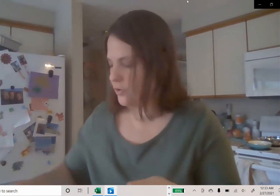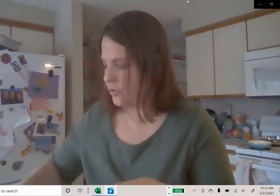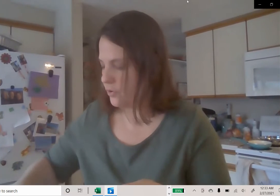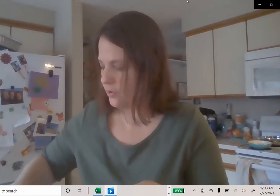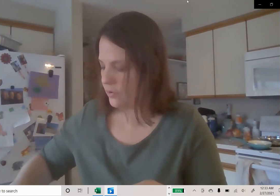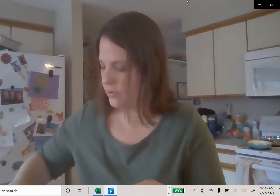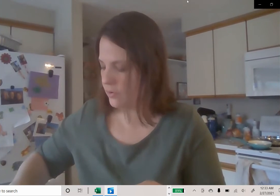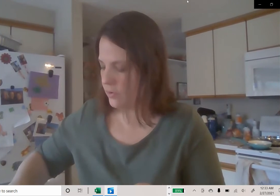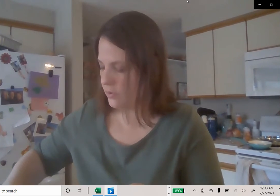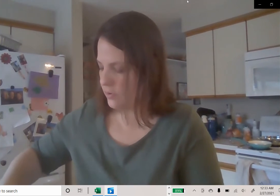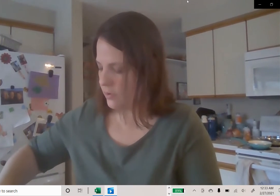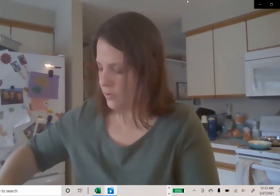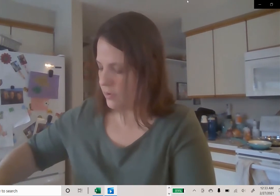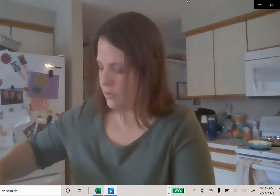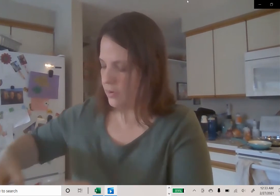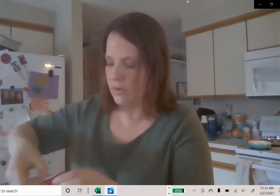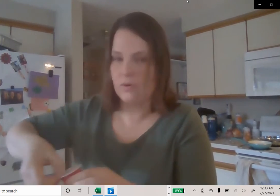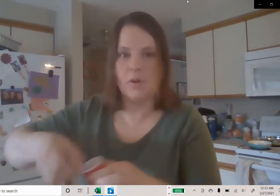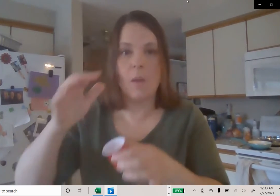Same thing with the dips. You've got these separate containers.